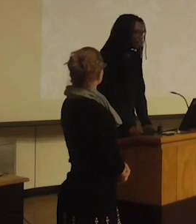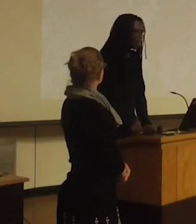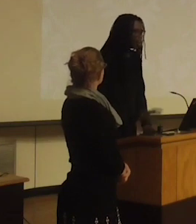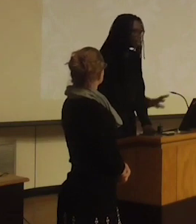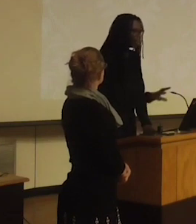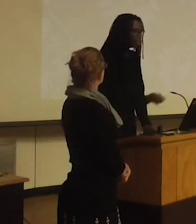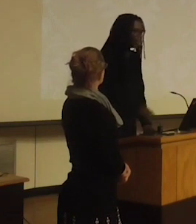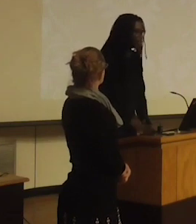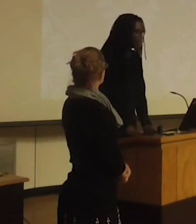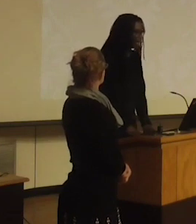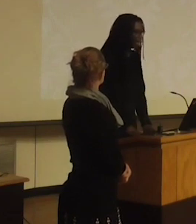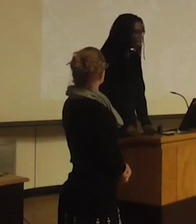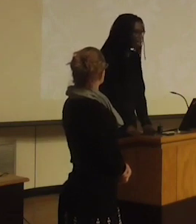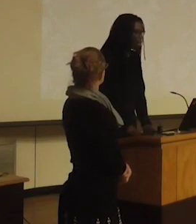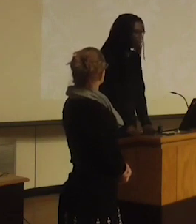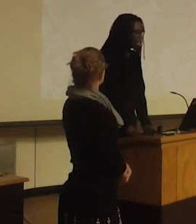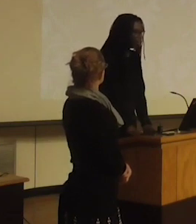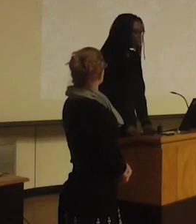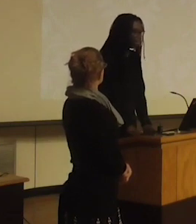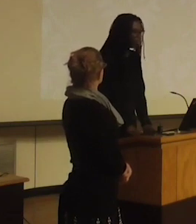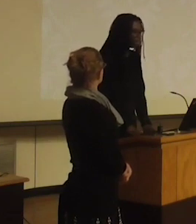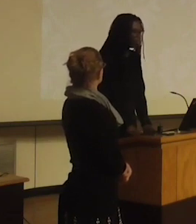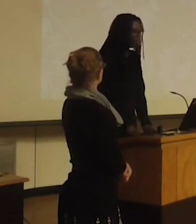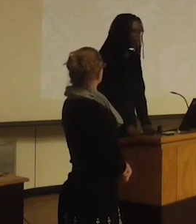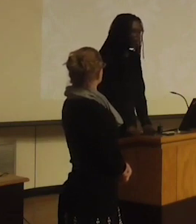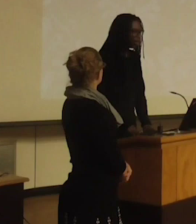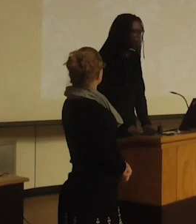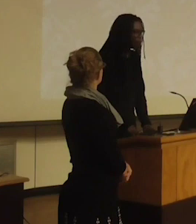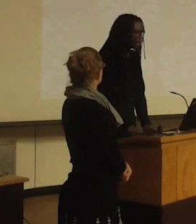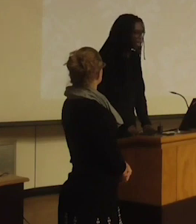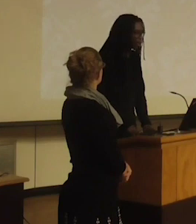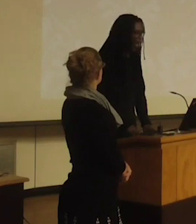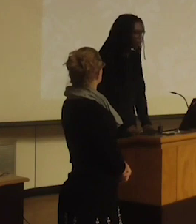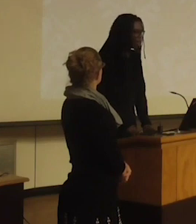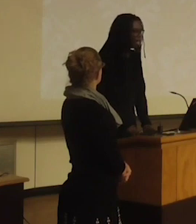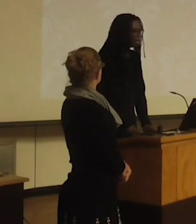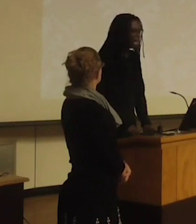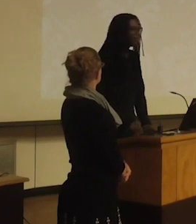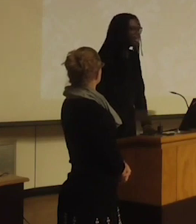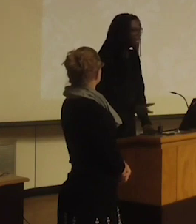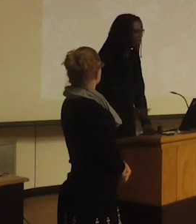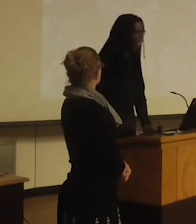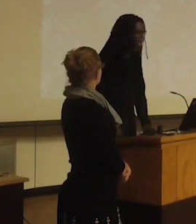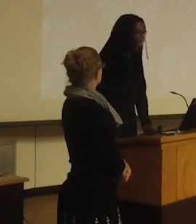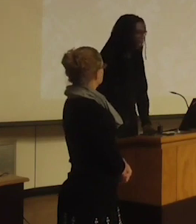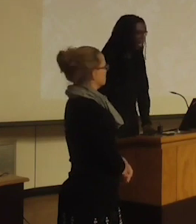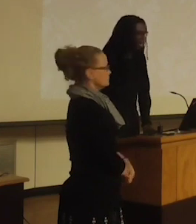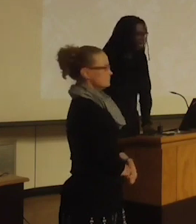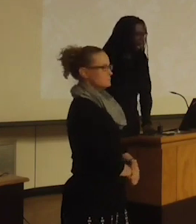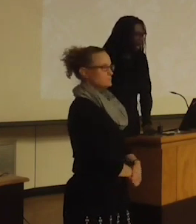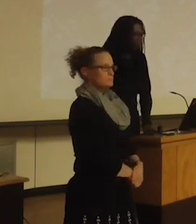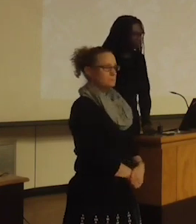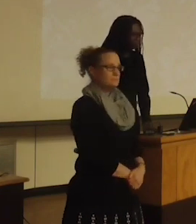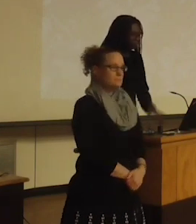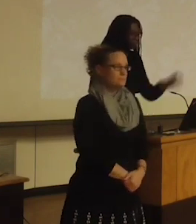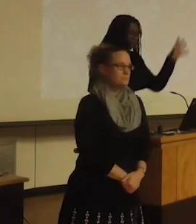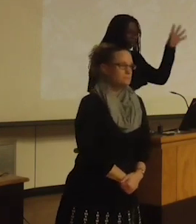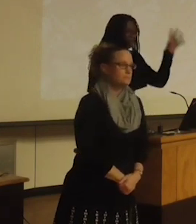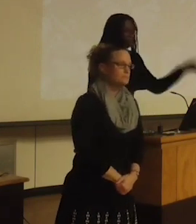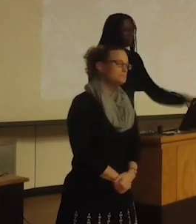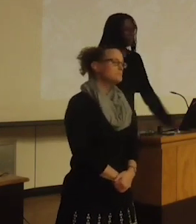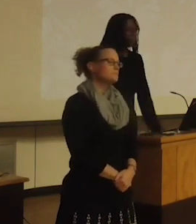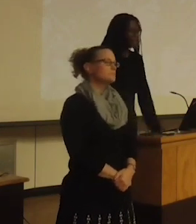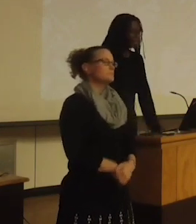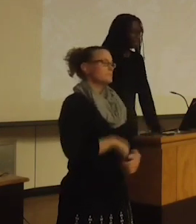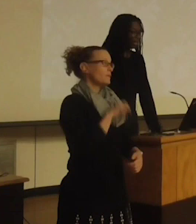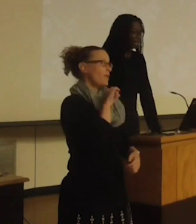nature. But no one is under the illusion that nature has already been vanquished, and few dare hope that she will ever be entirely subjugated to man.